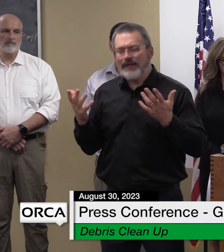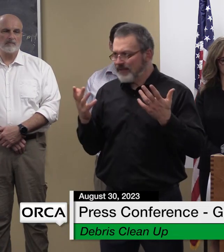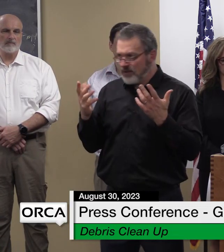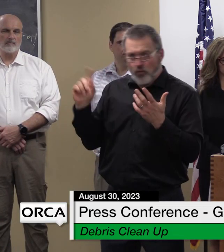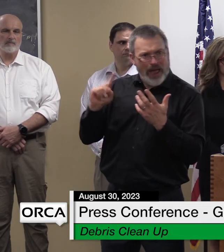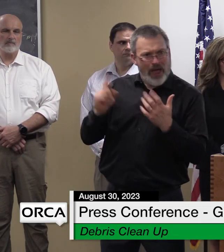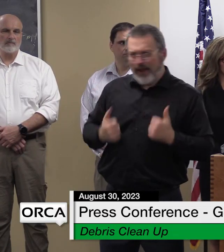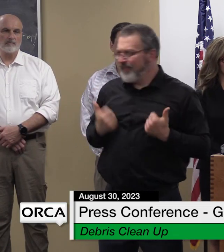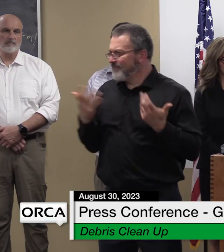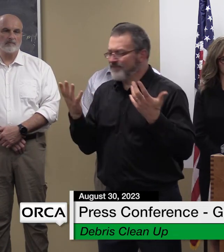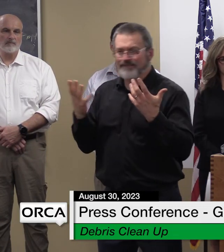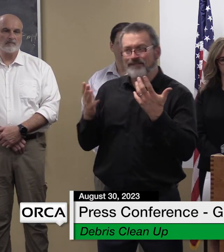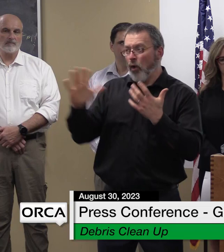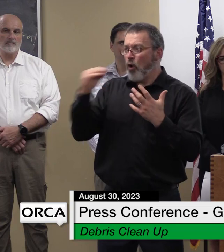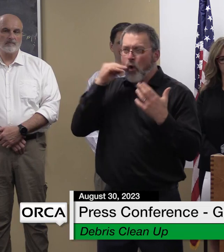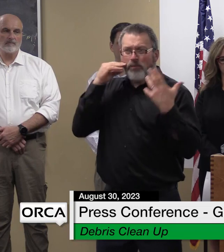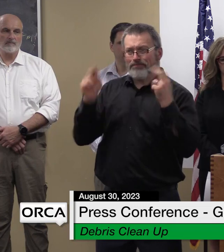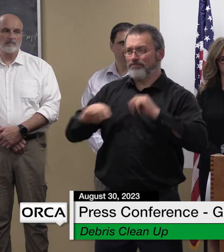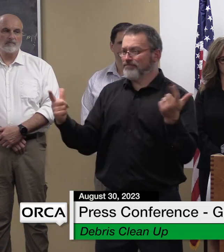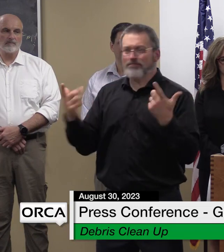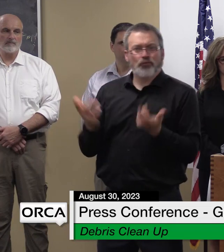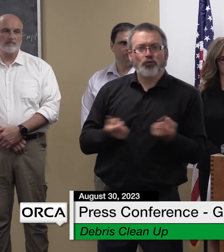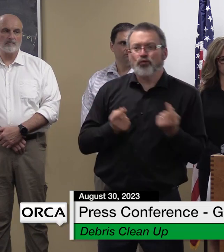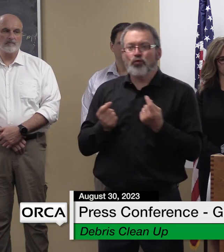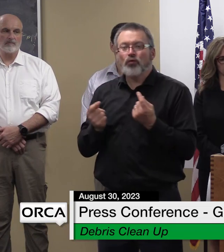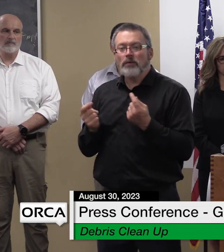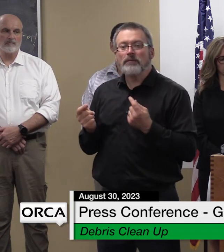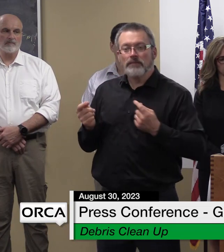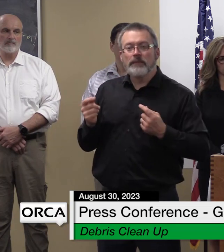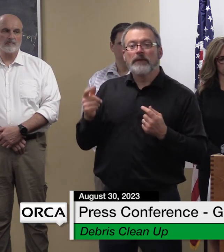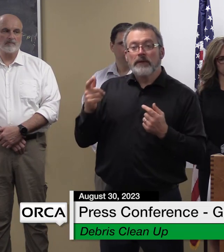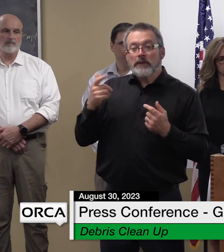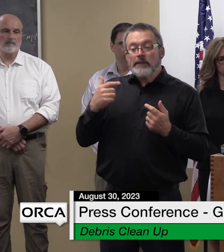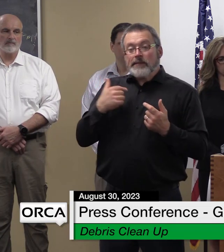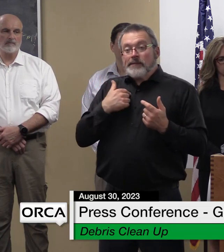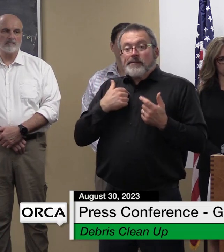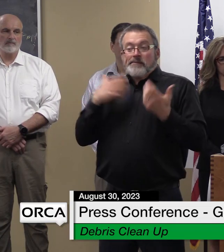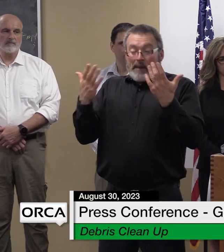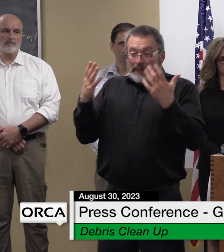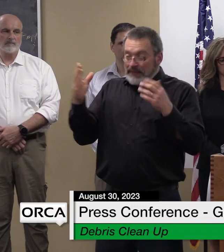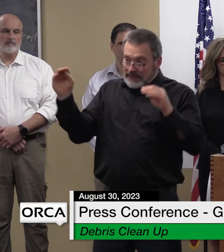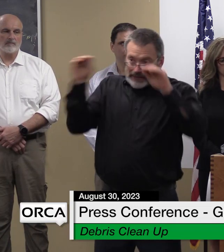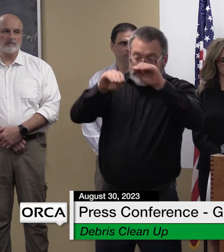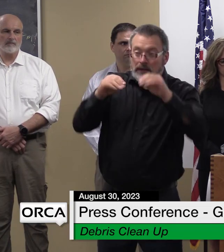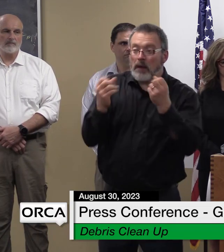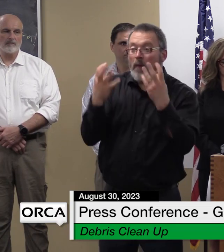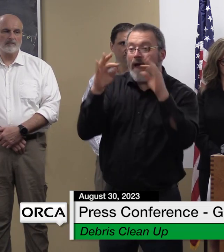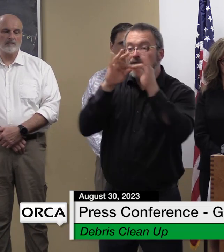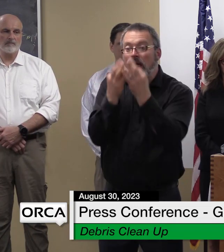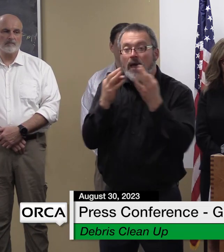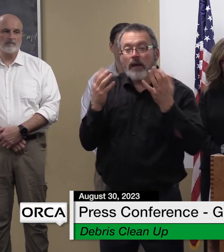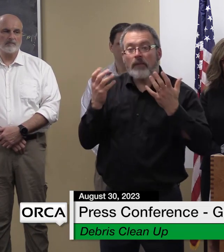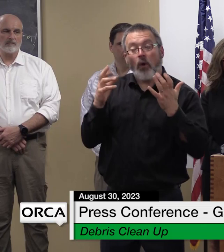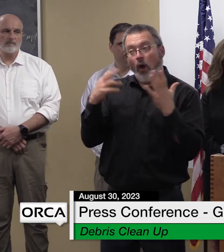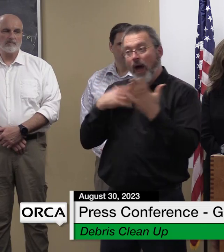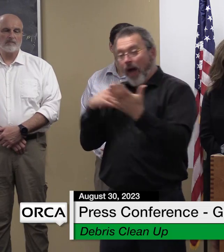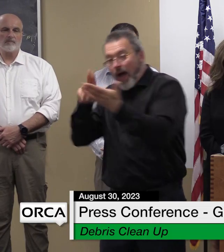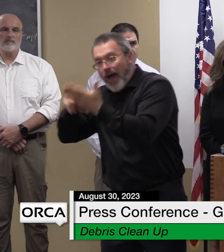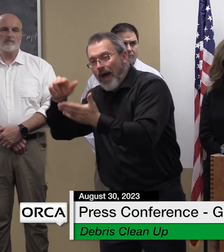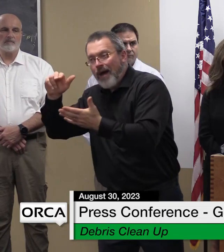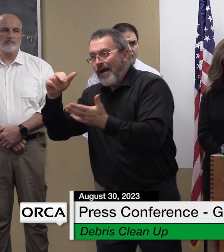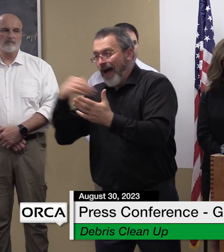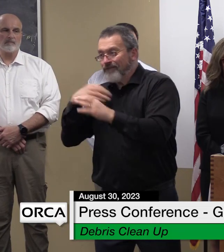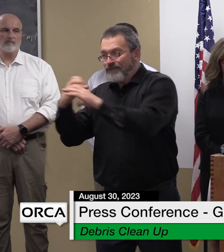or we are searching for multi-family locations that we can lease and repair. So if there's